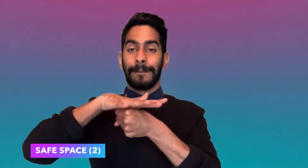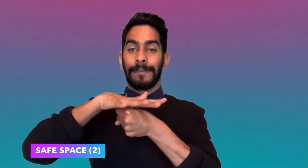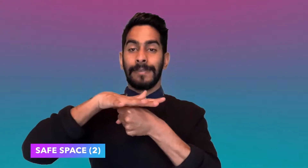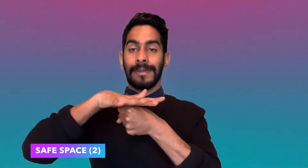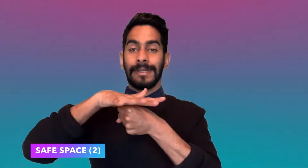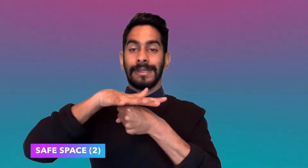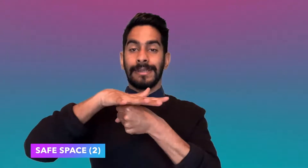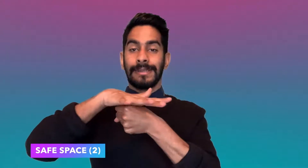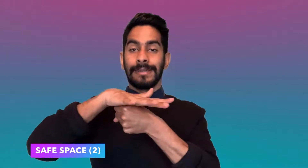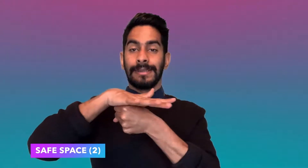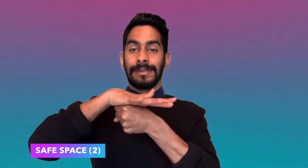space.